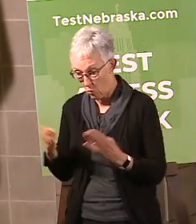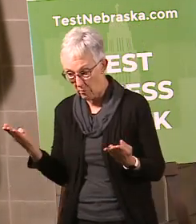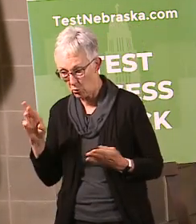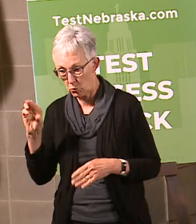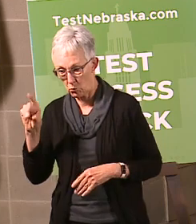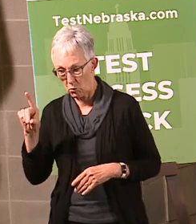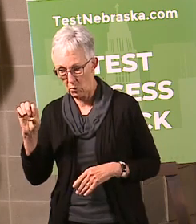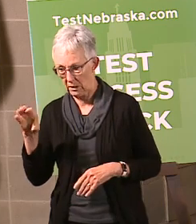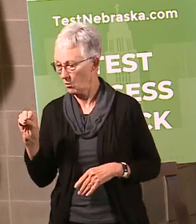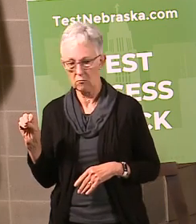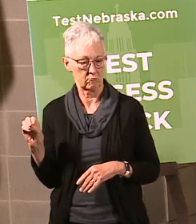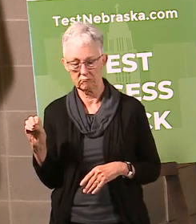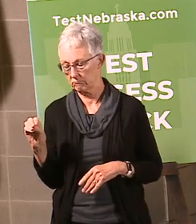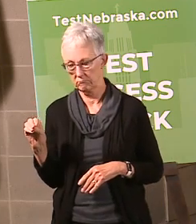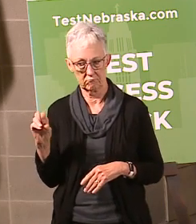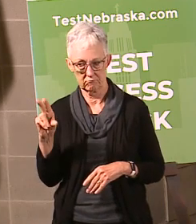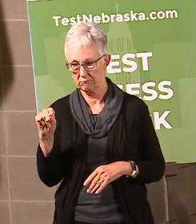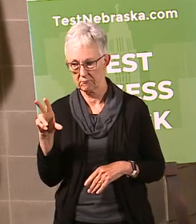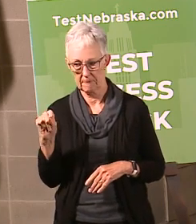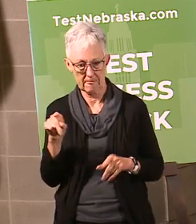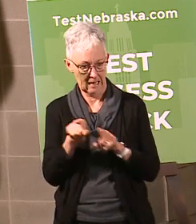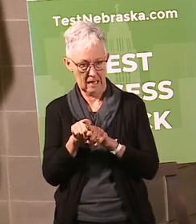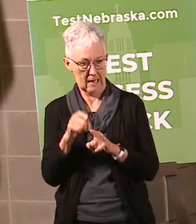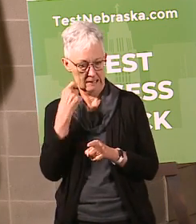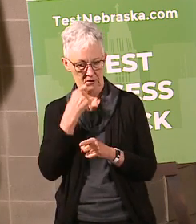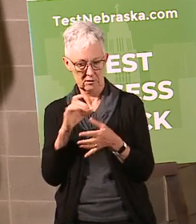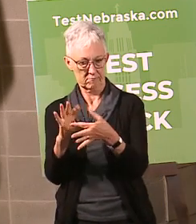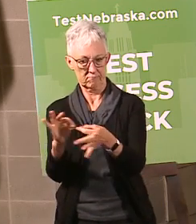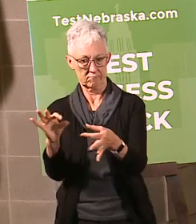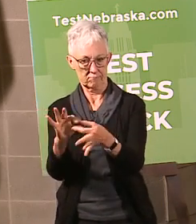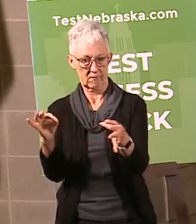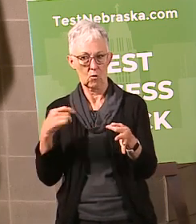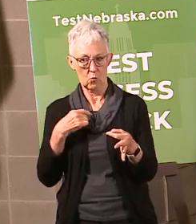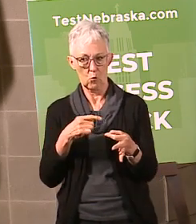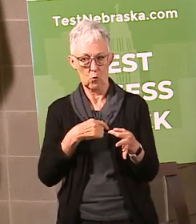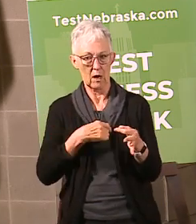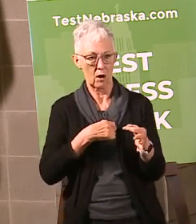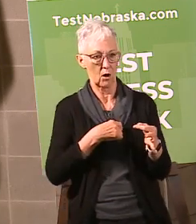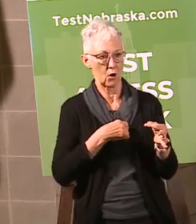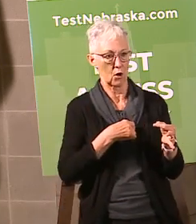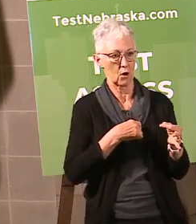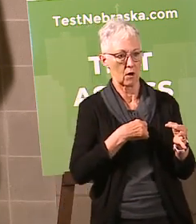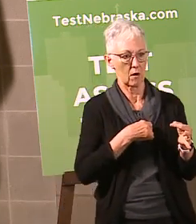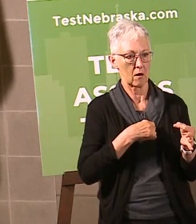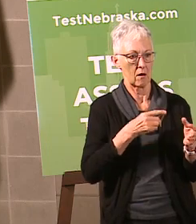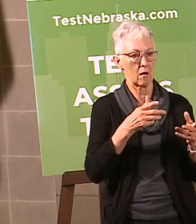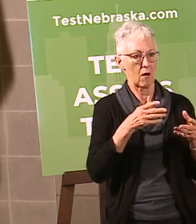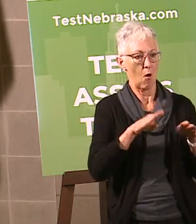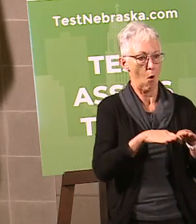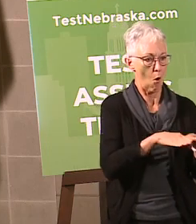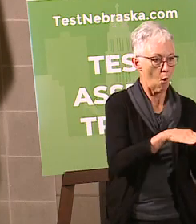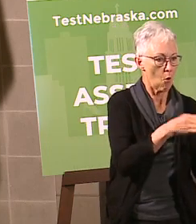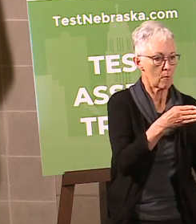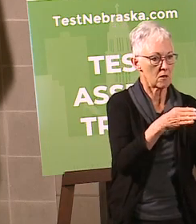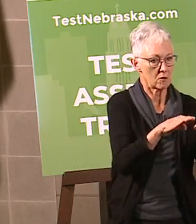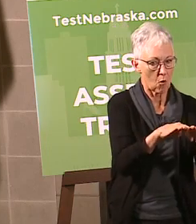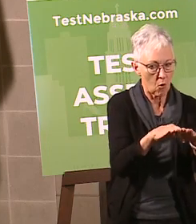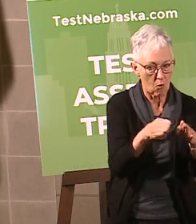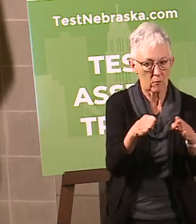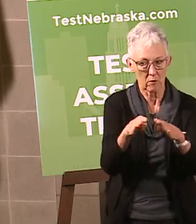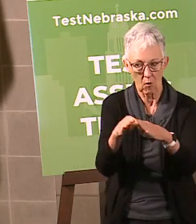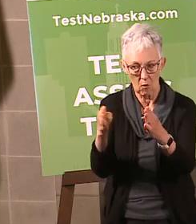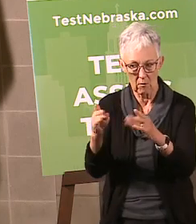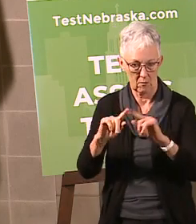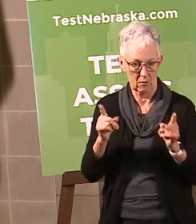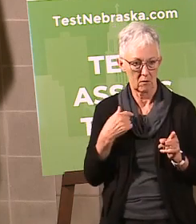get back to what I just said a couple minutes ago. We are loosening up restrictions, but we're doing it a step at a time to make sure that we preserve the healthcare system. So this